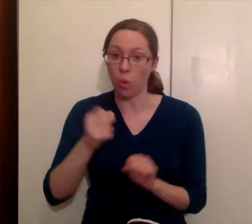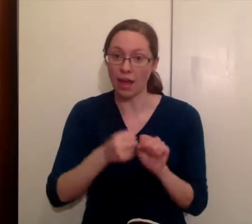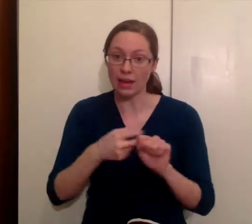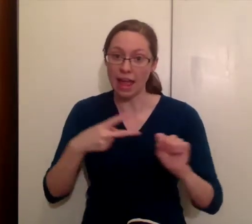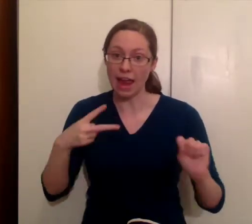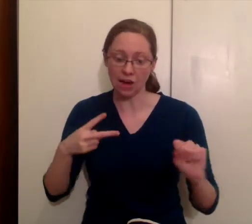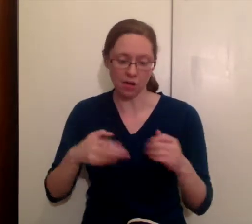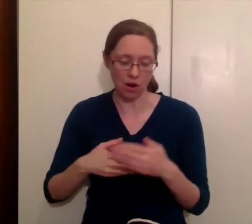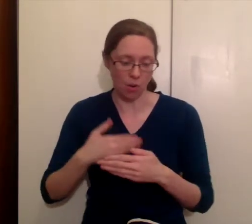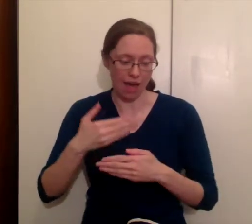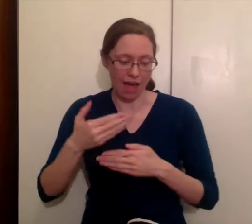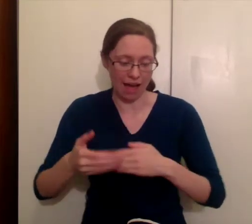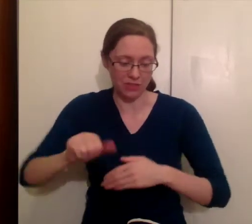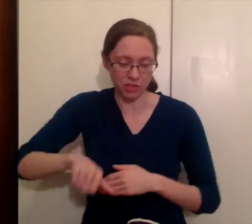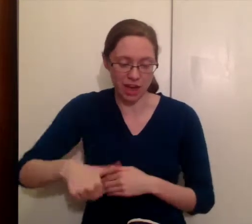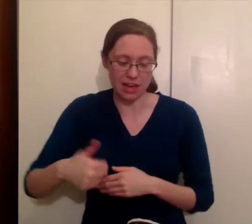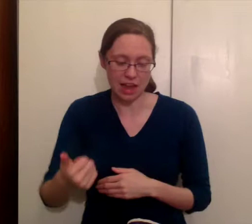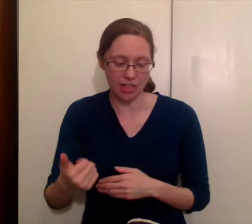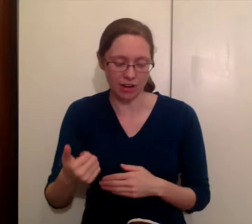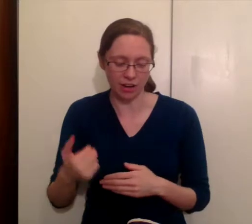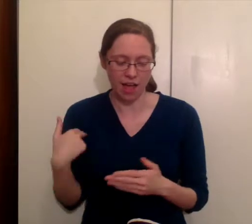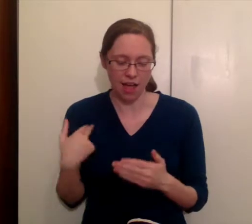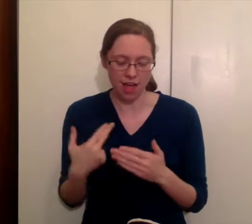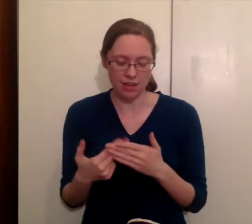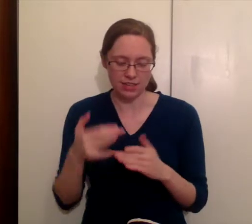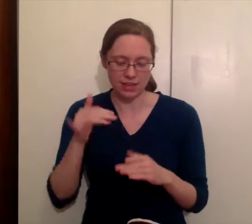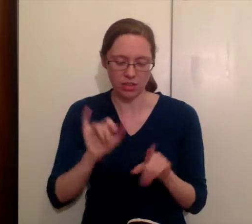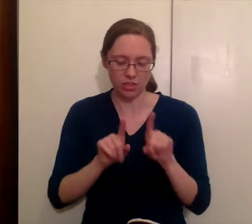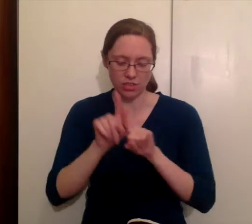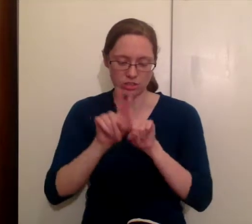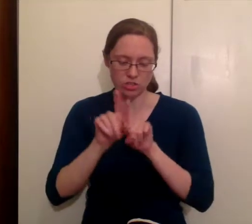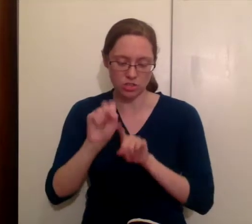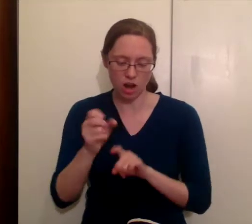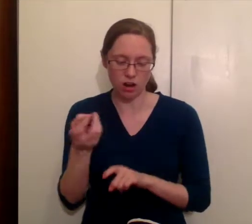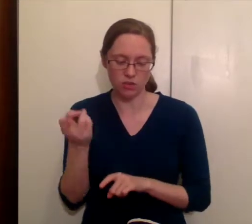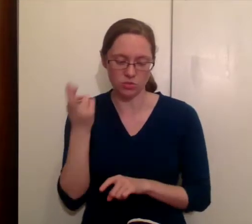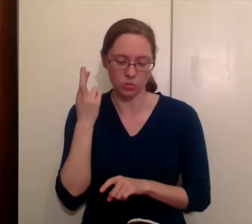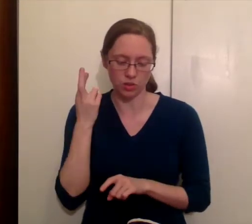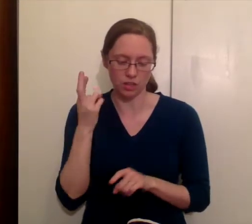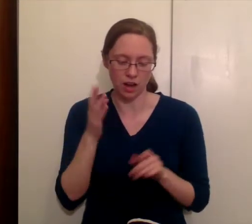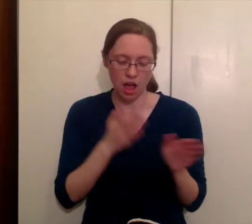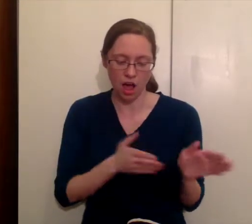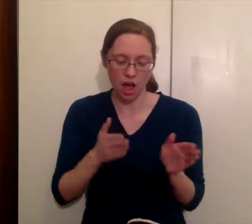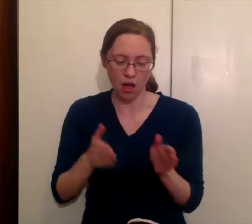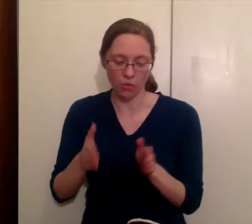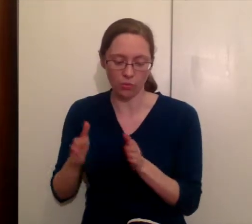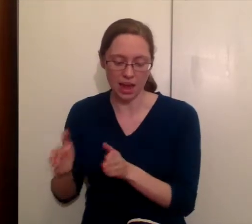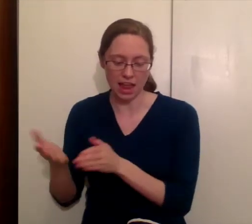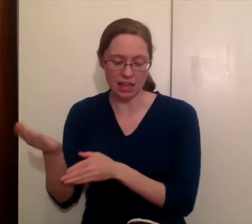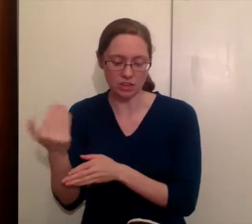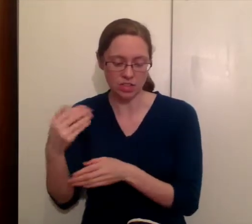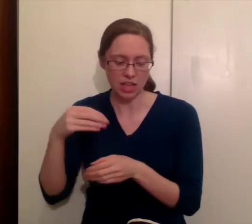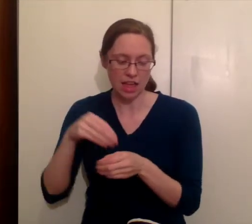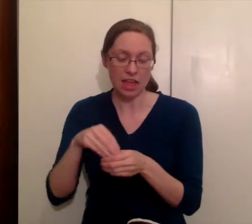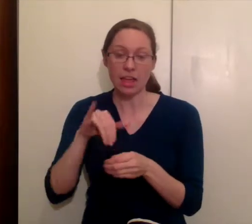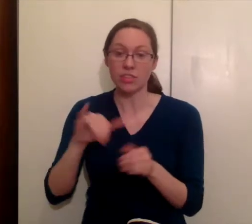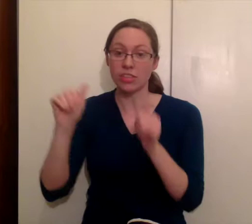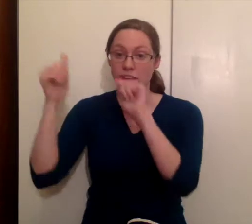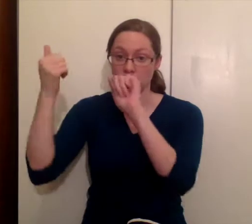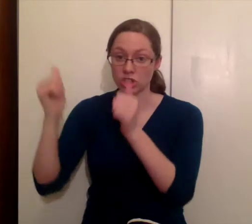one arrow after another until the stars were arranged in the